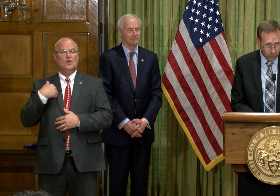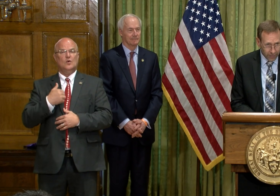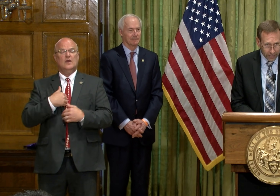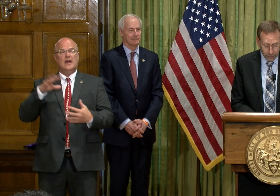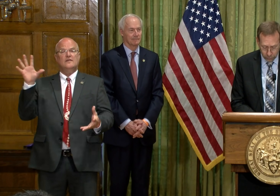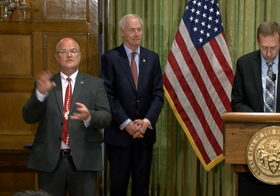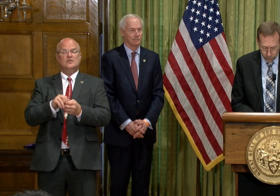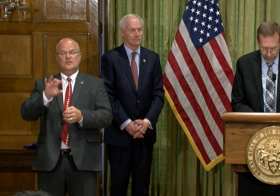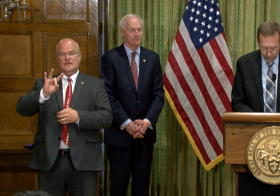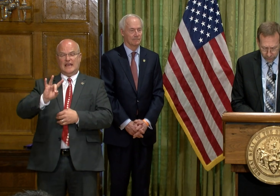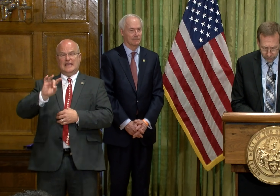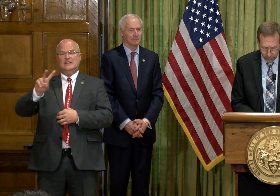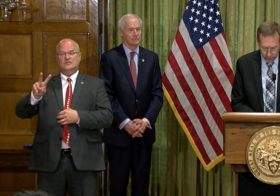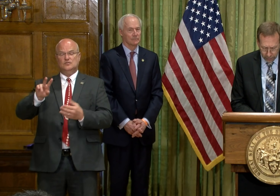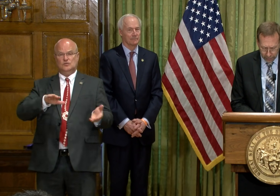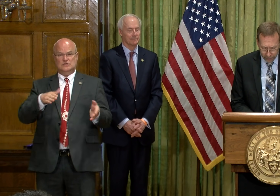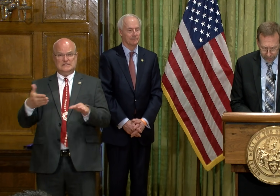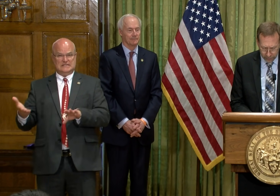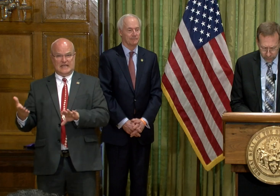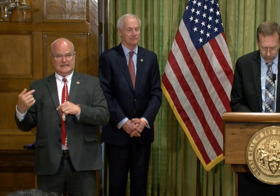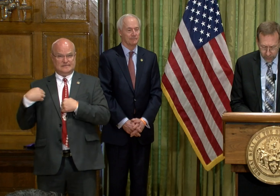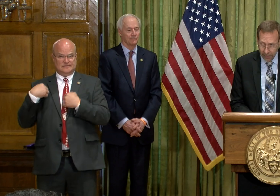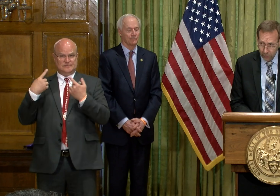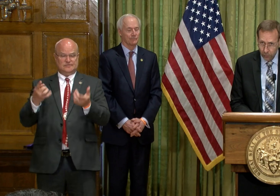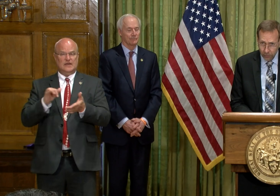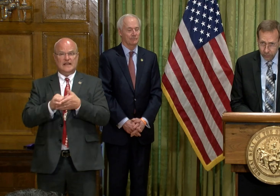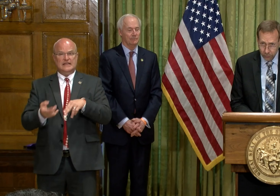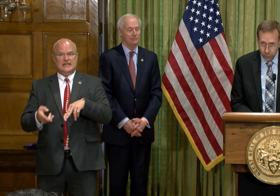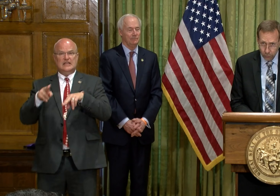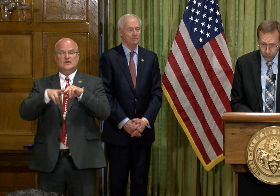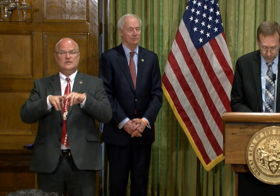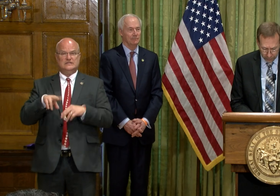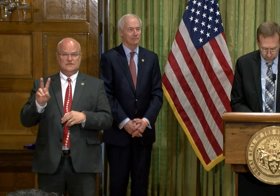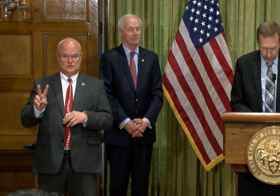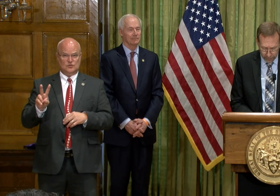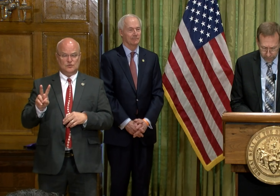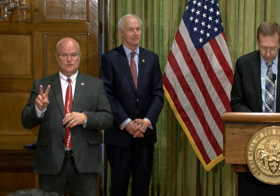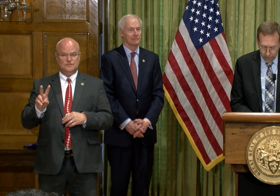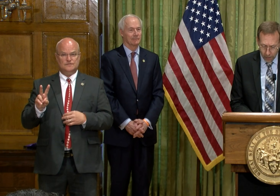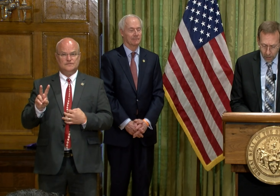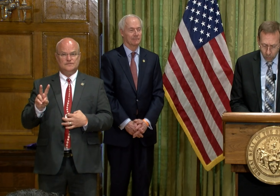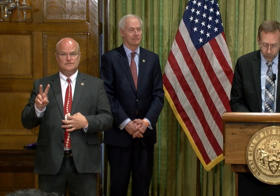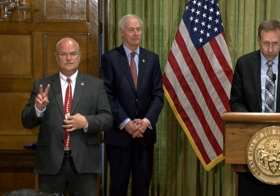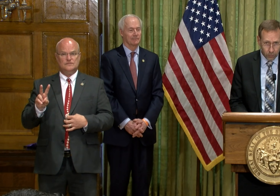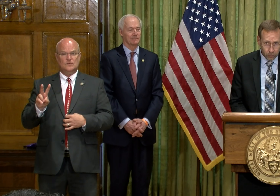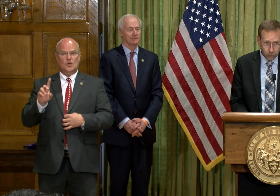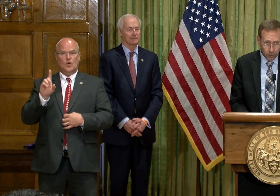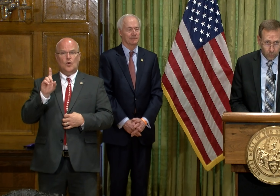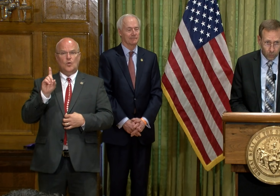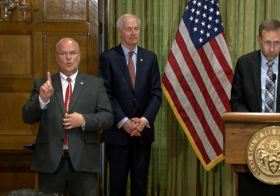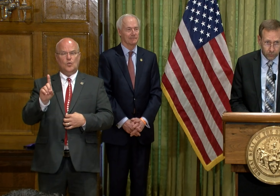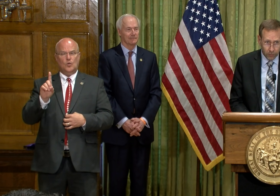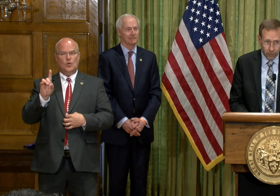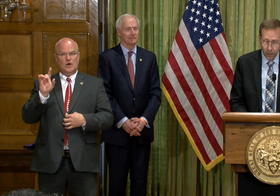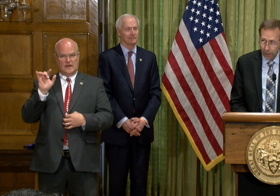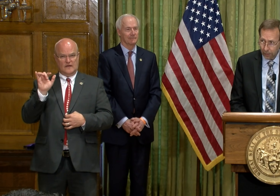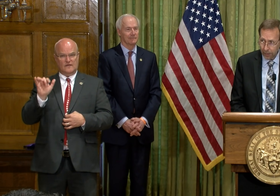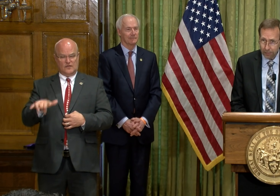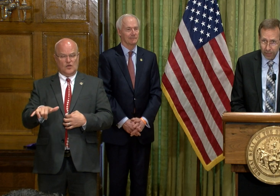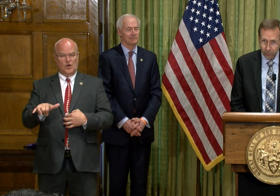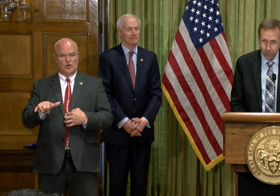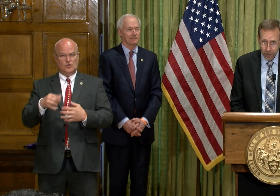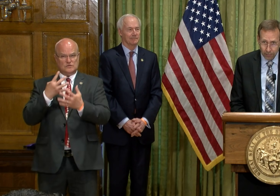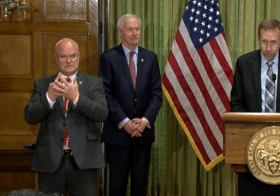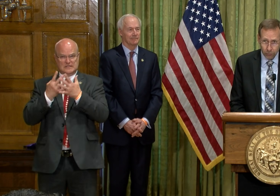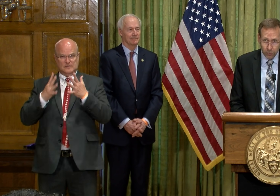have a total of 82 deaths. That is an increase of 2 from yesterday. One of those was